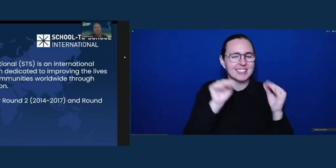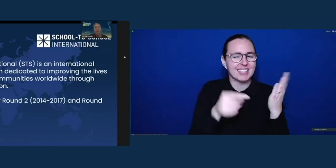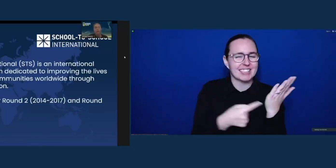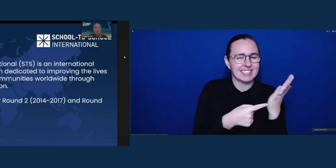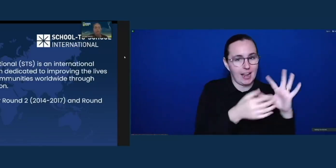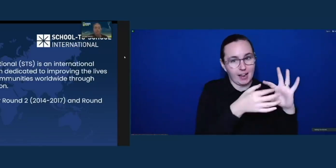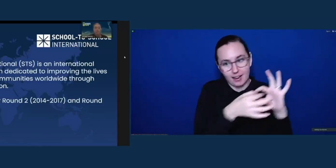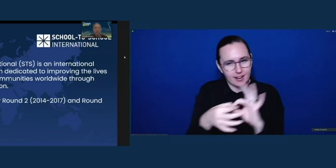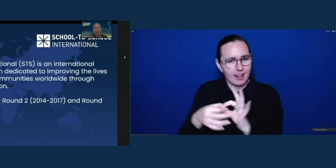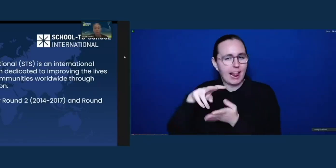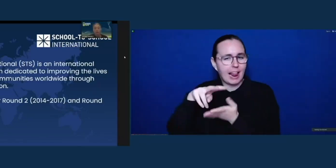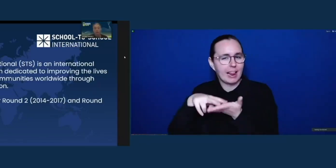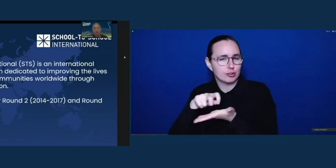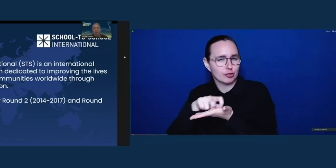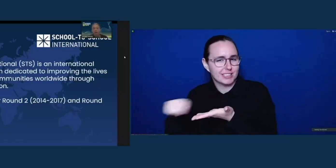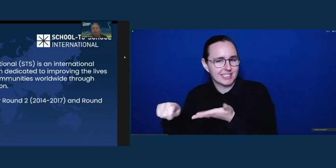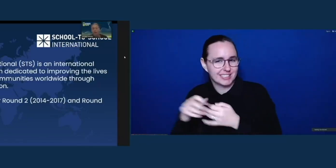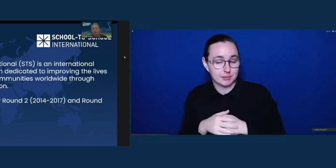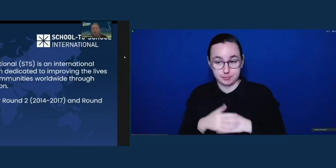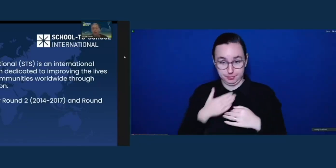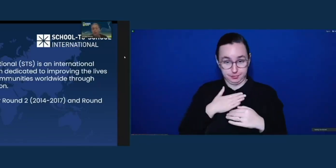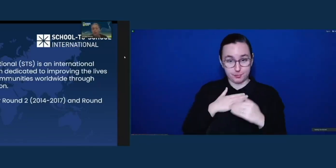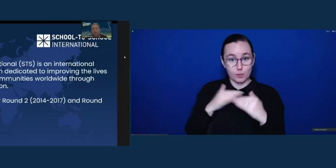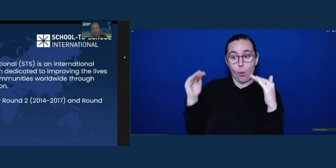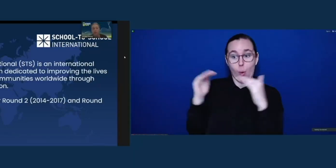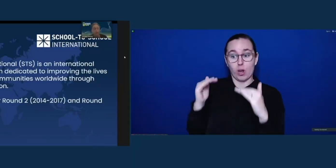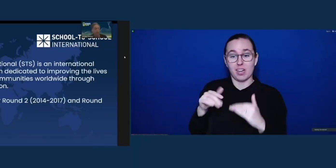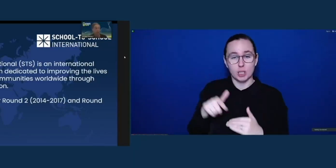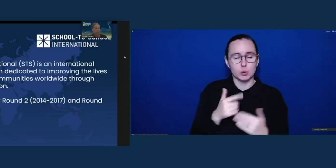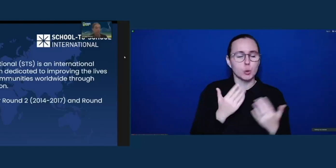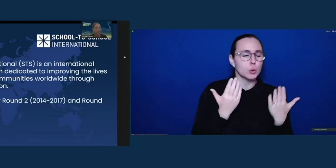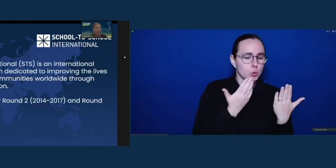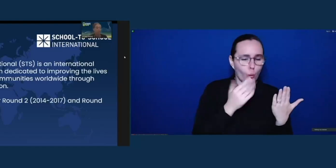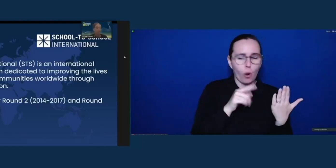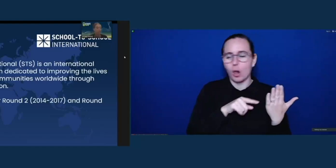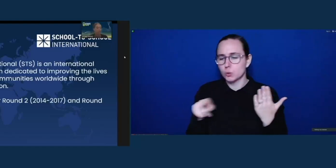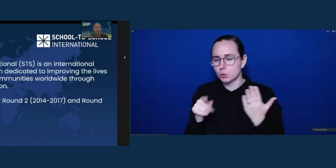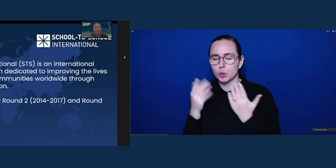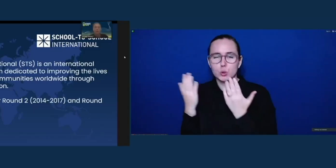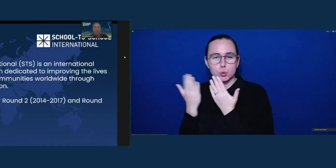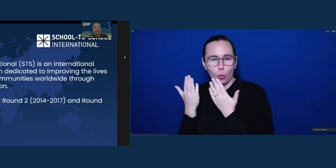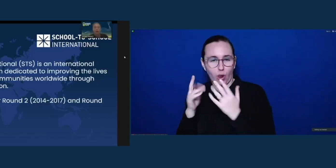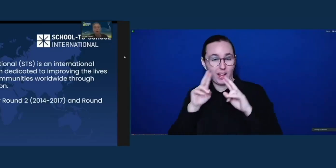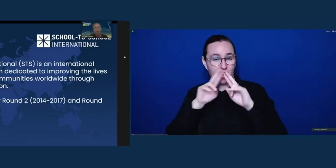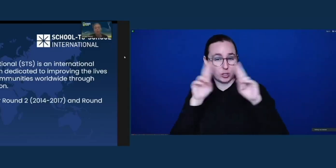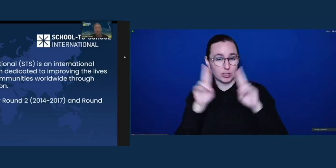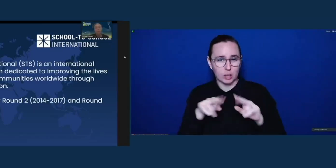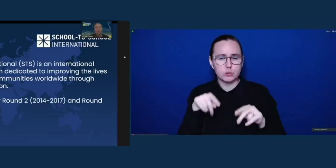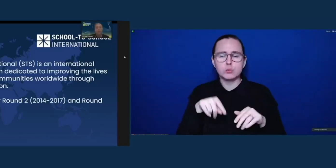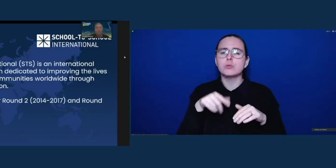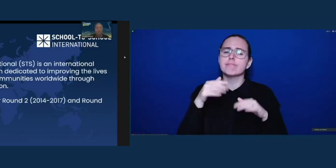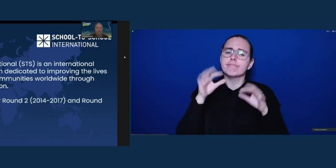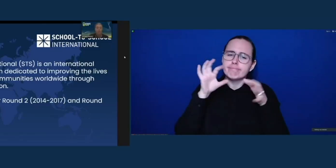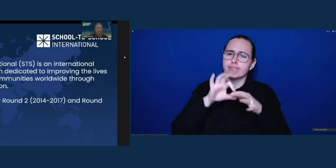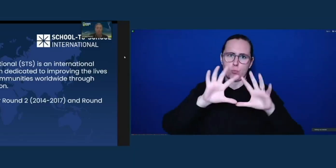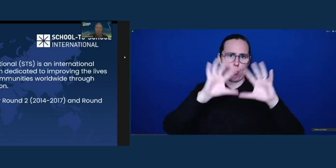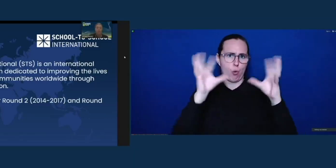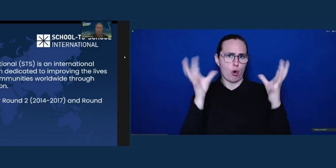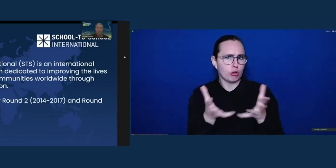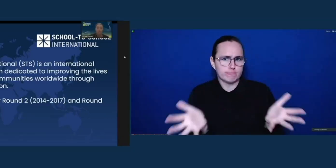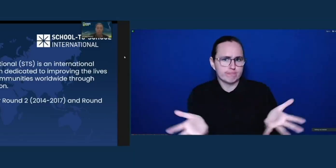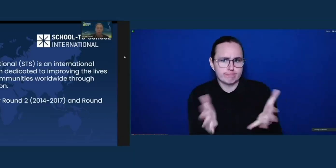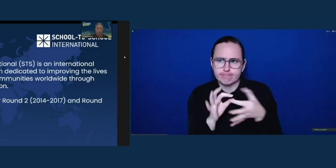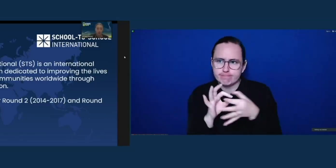School International. We are an international development organization dedicated to improving the lives of girls, boys,